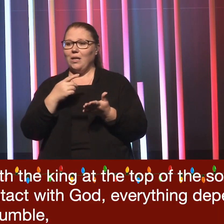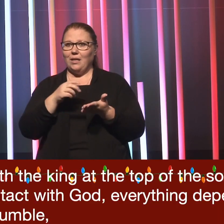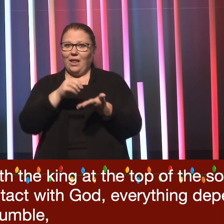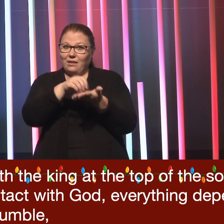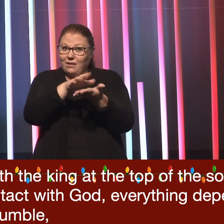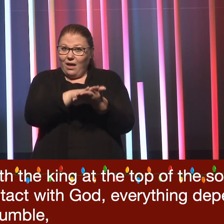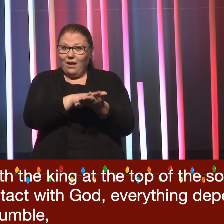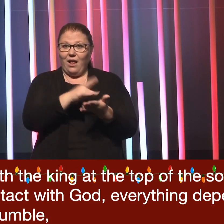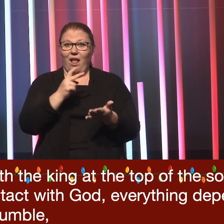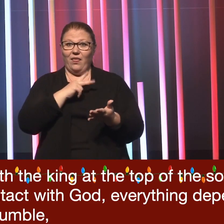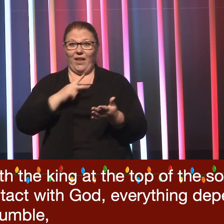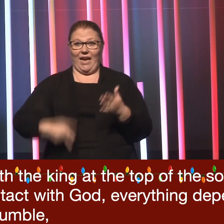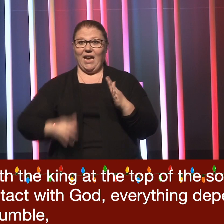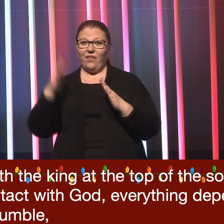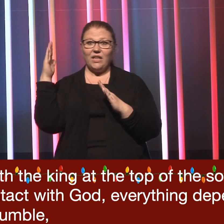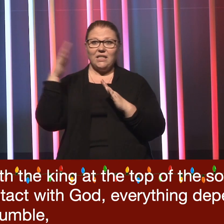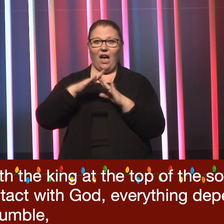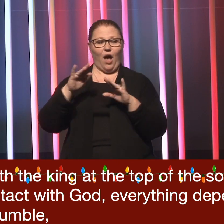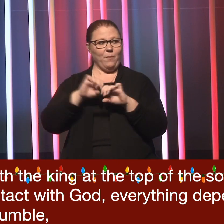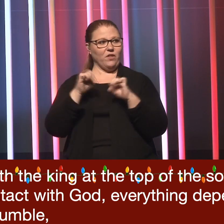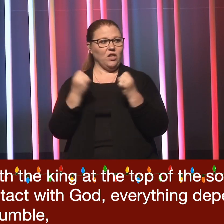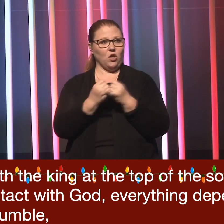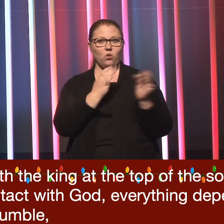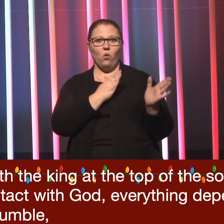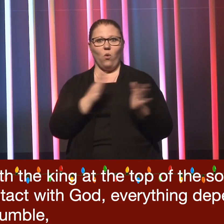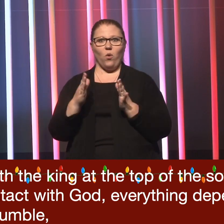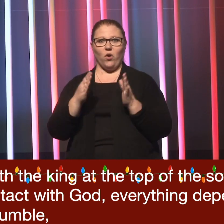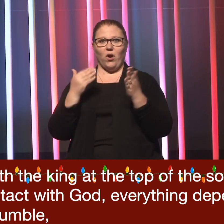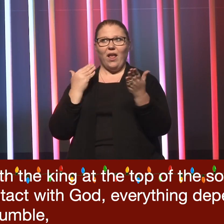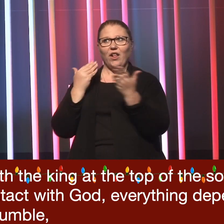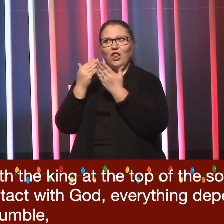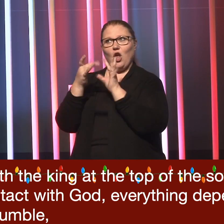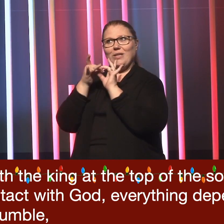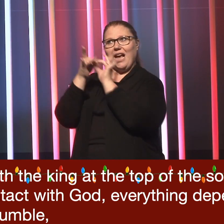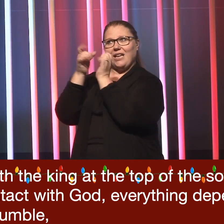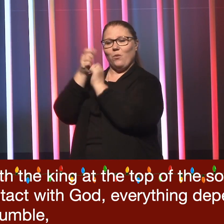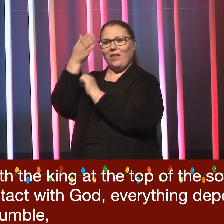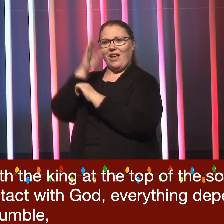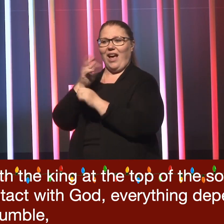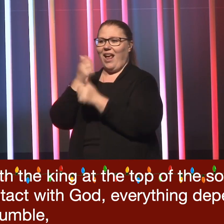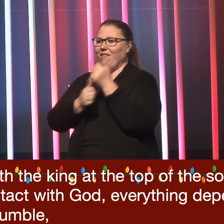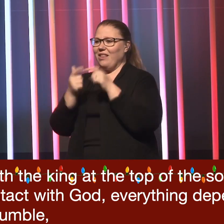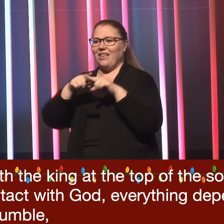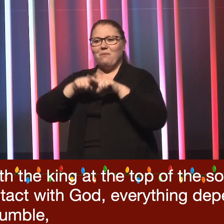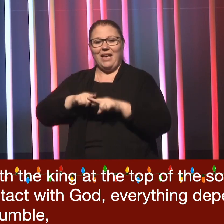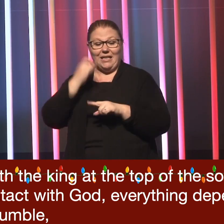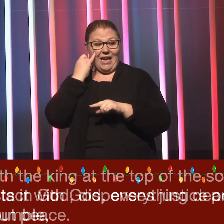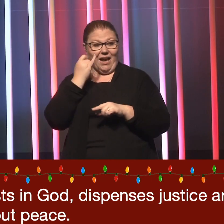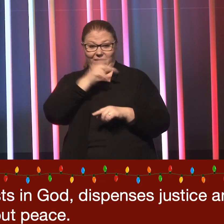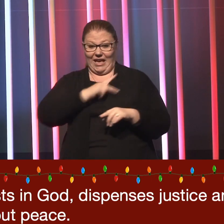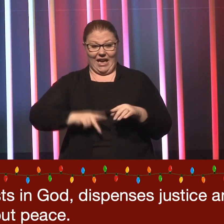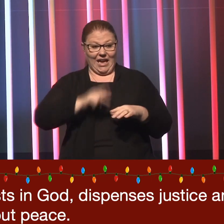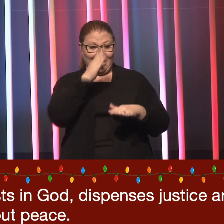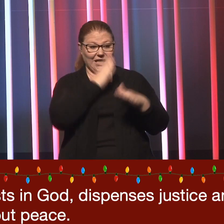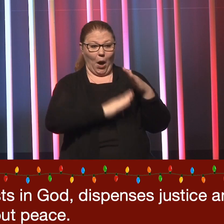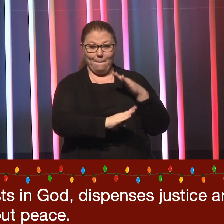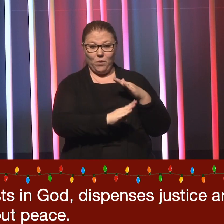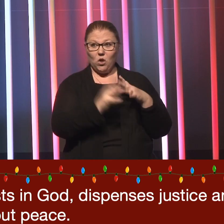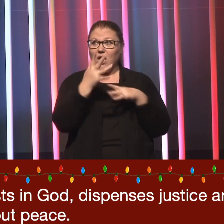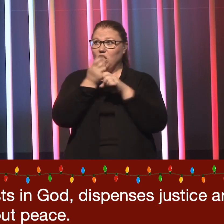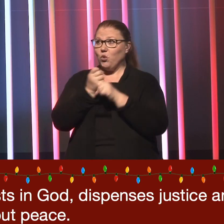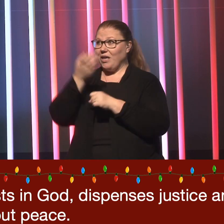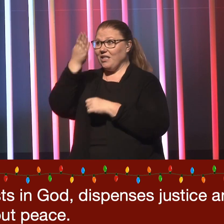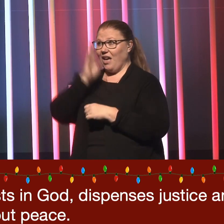at the top of the social order and in closest contact with God, everything depends on whether the king is humble, trusts in